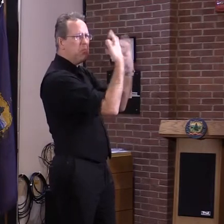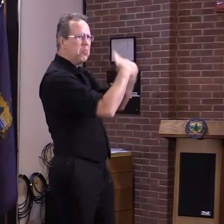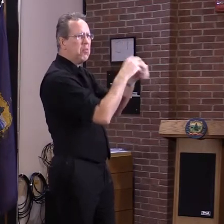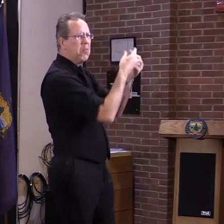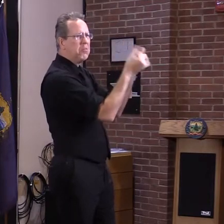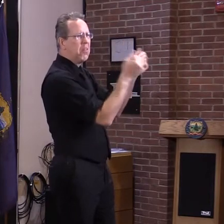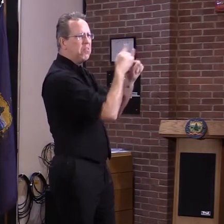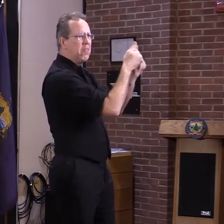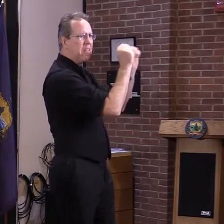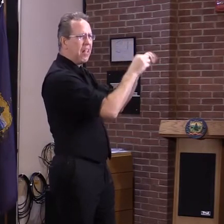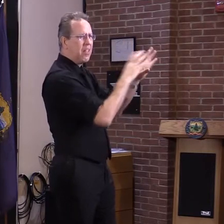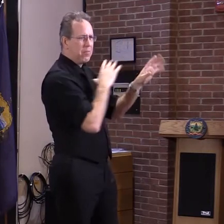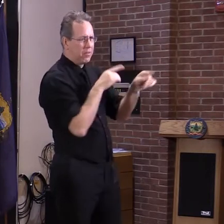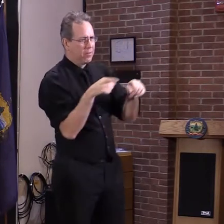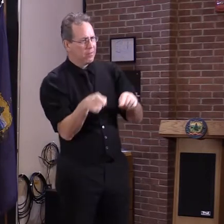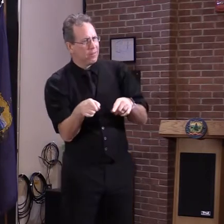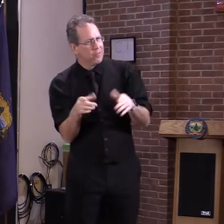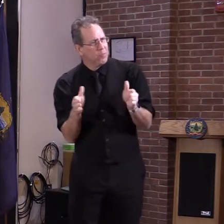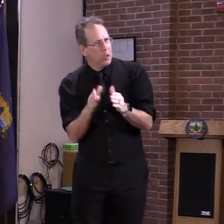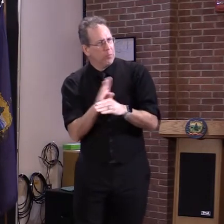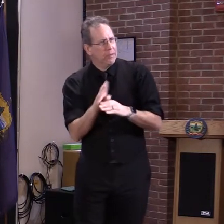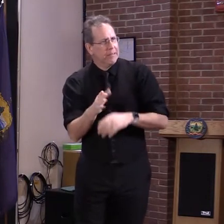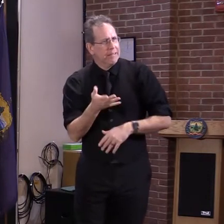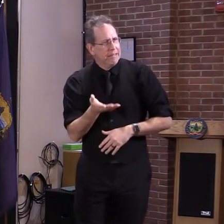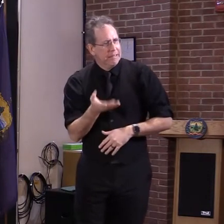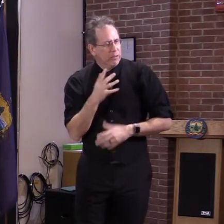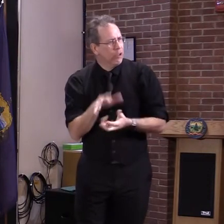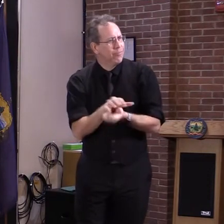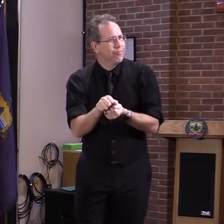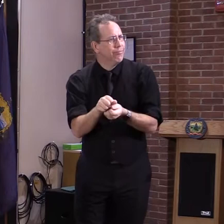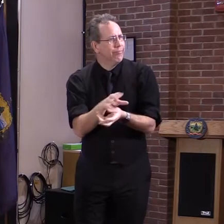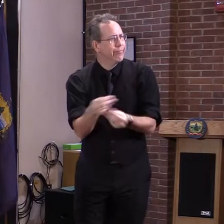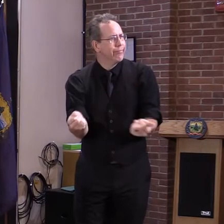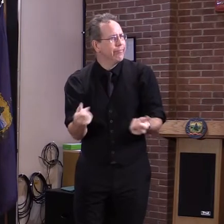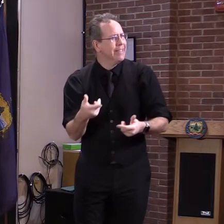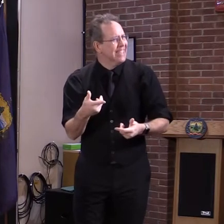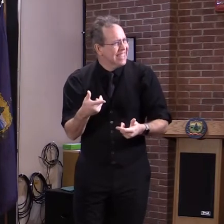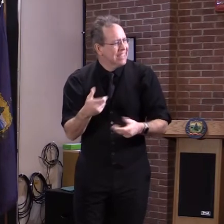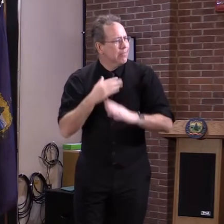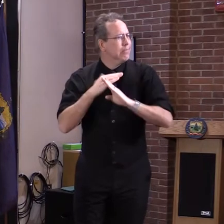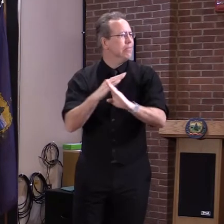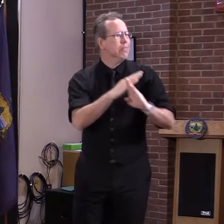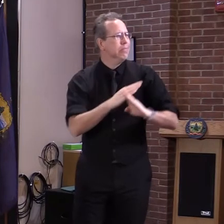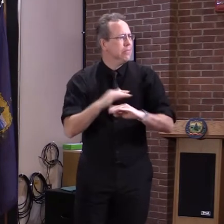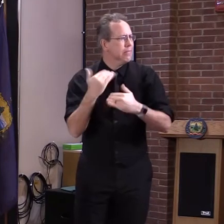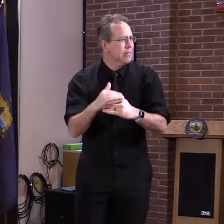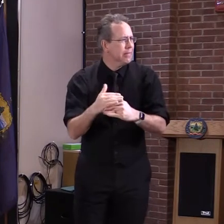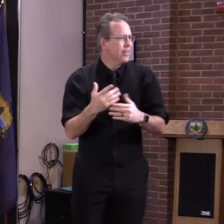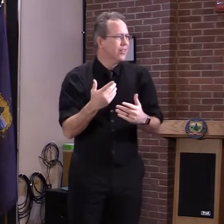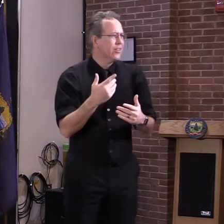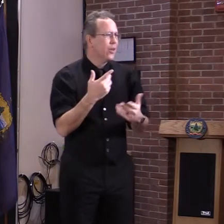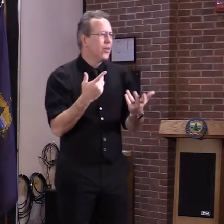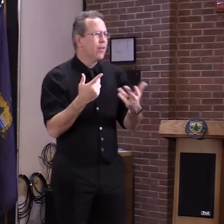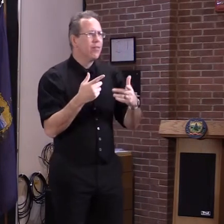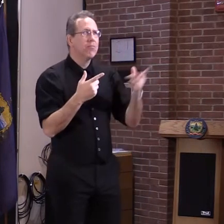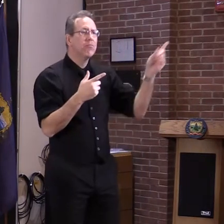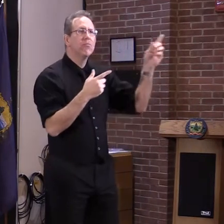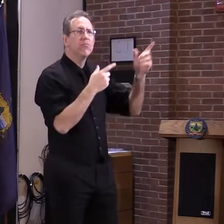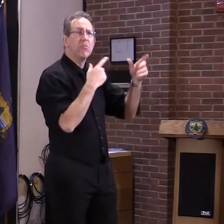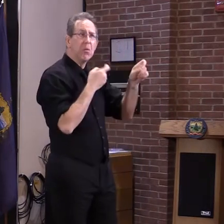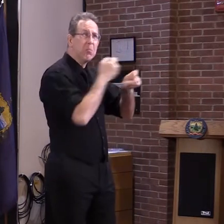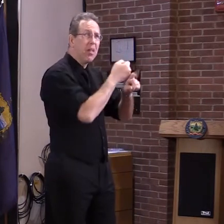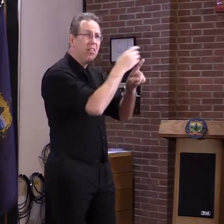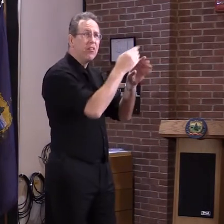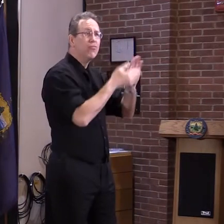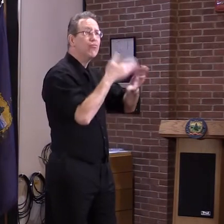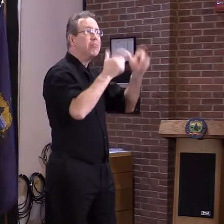licensing, so to speak, is something that is just part of their daily operations. So this